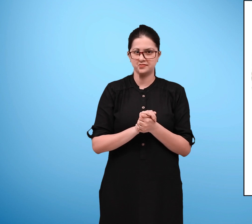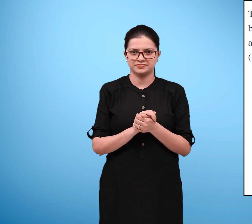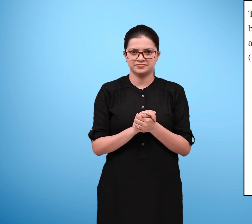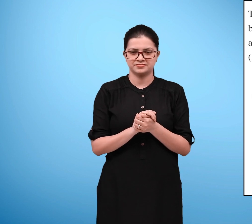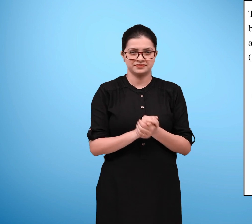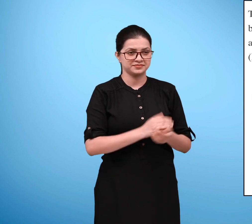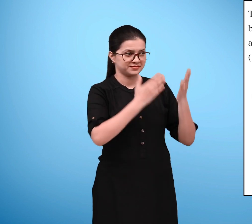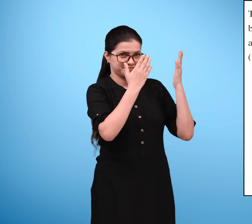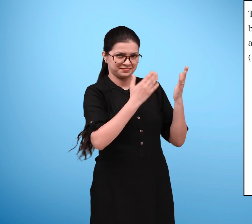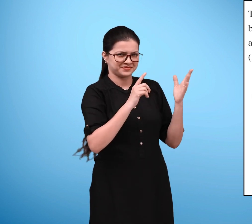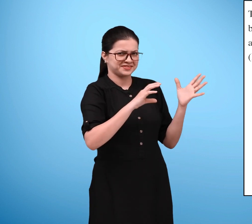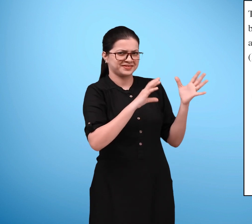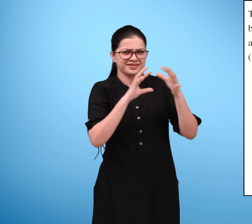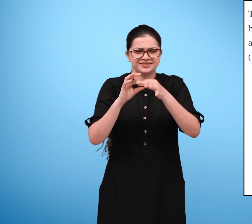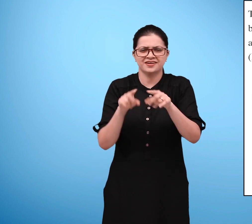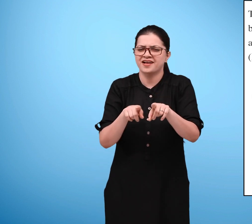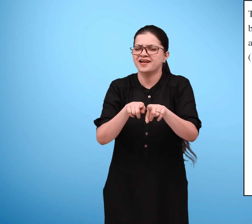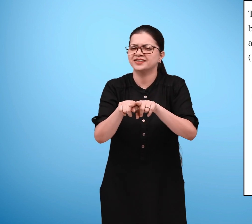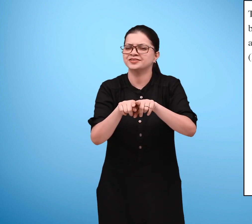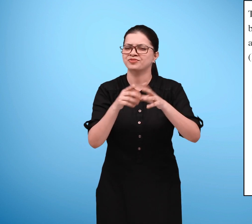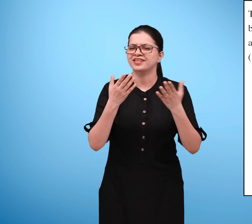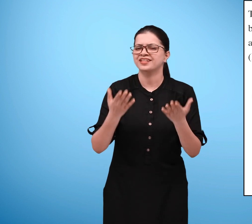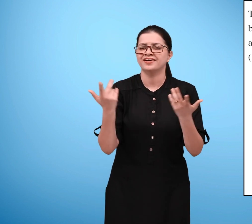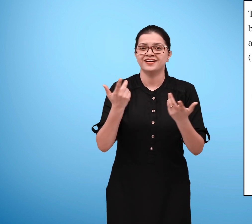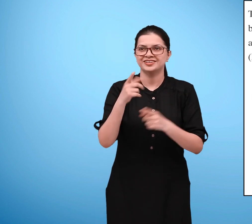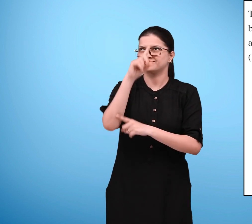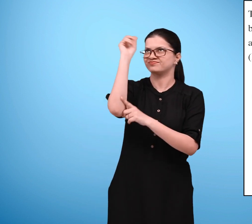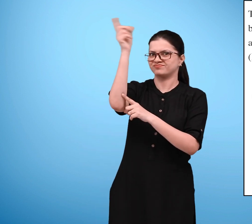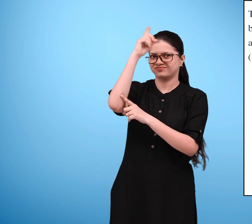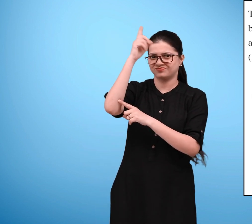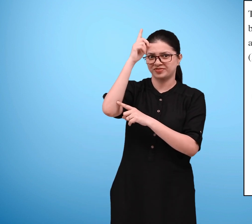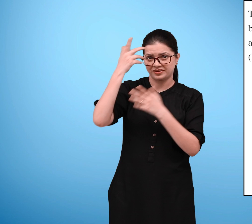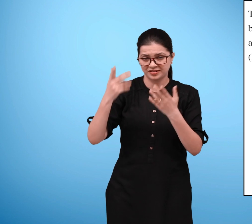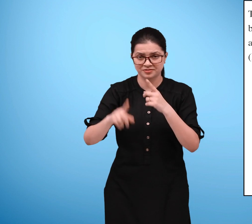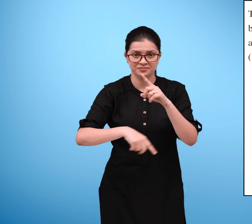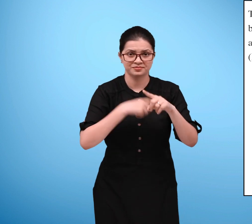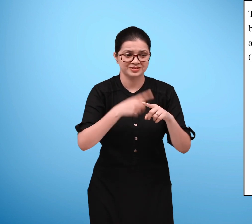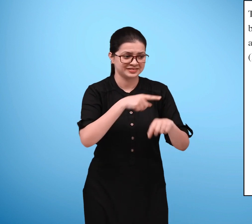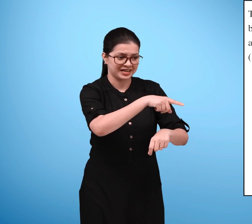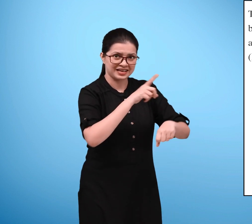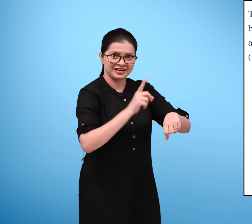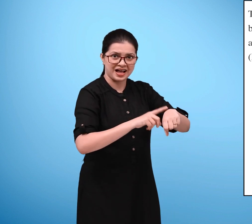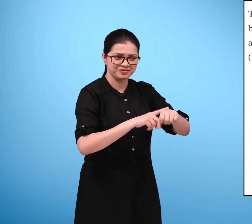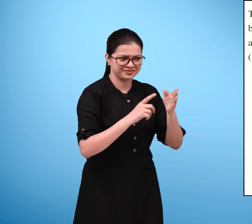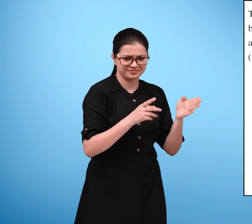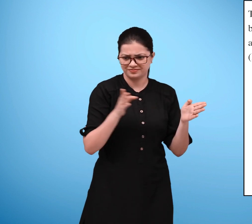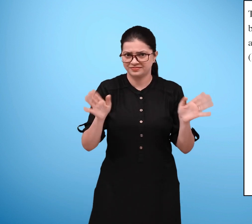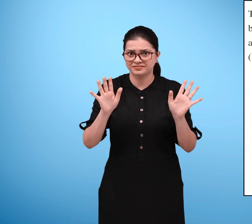The motion of a point marked on the blade of an electric fan or the hands of a clock are examples